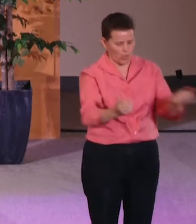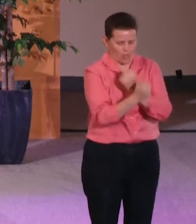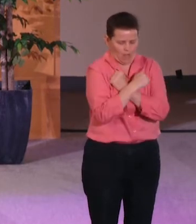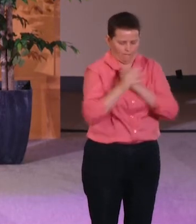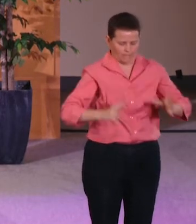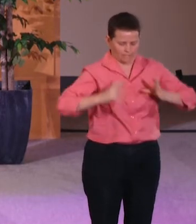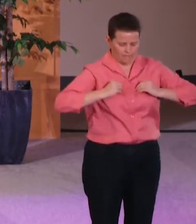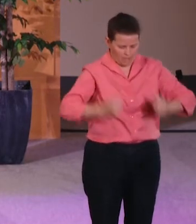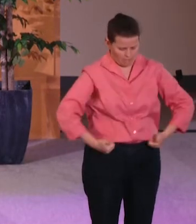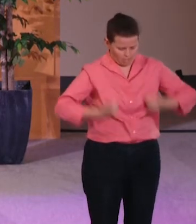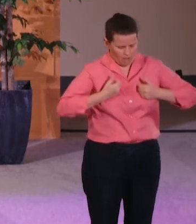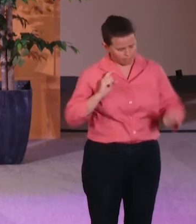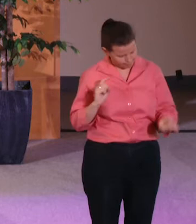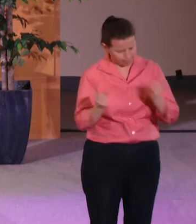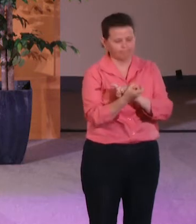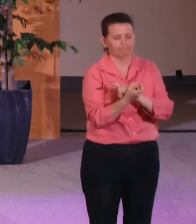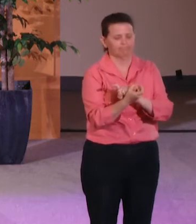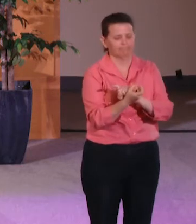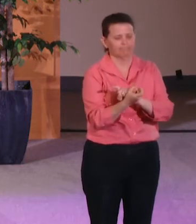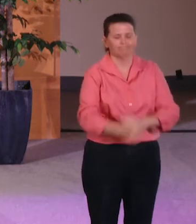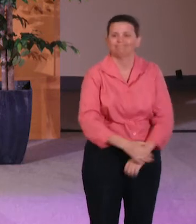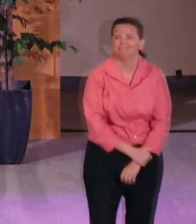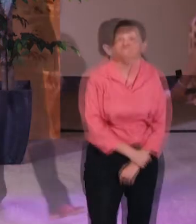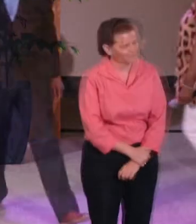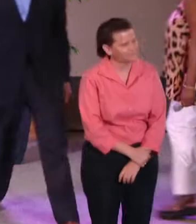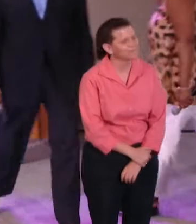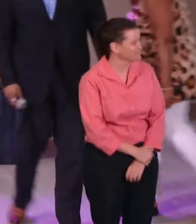where lives are transformed. Good morning.